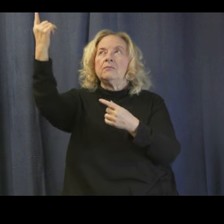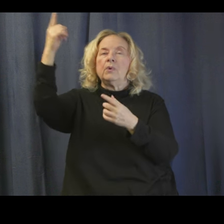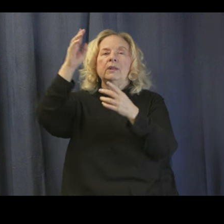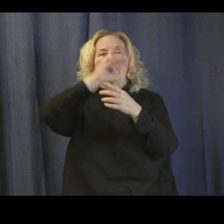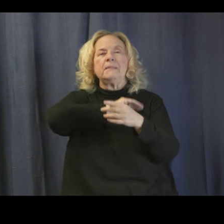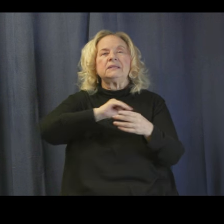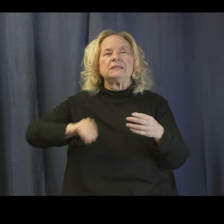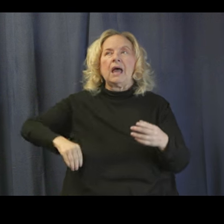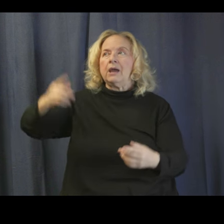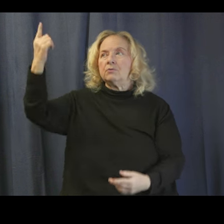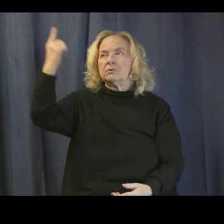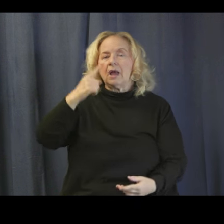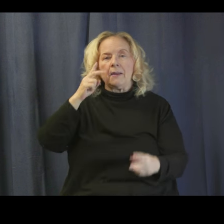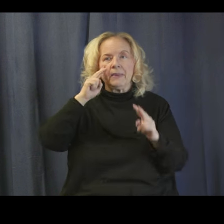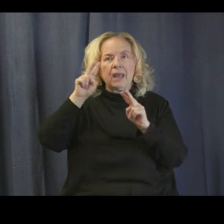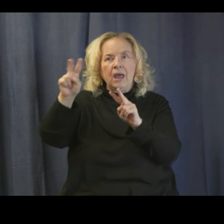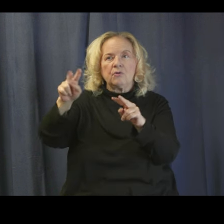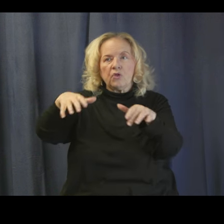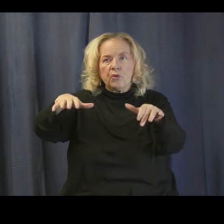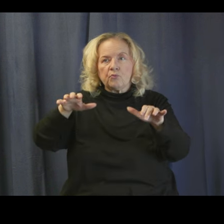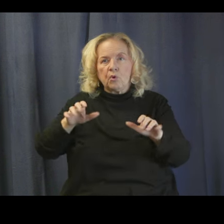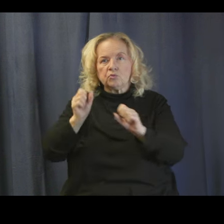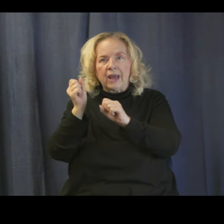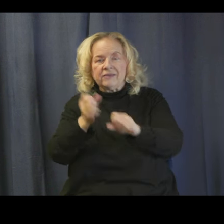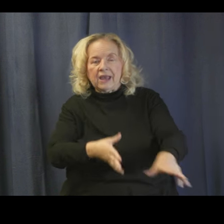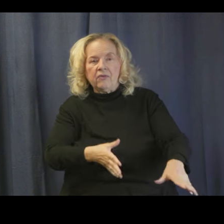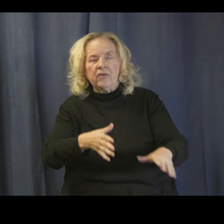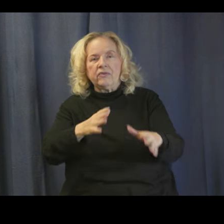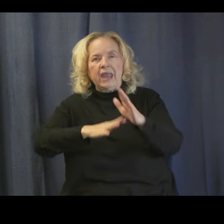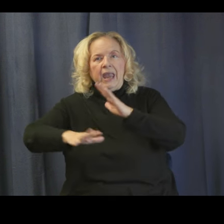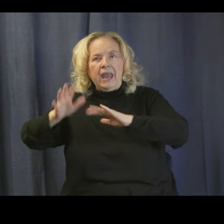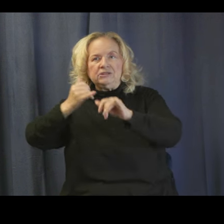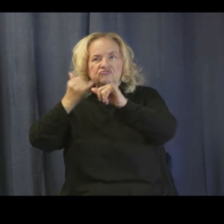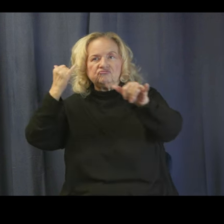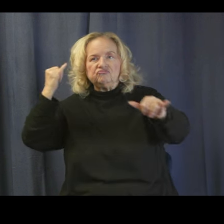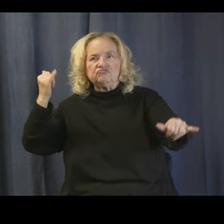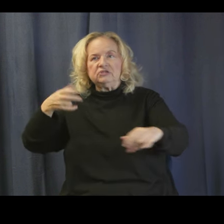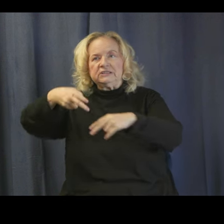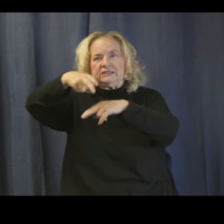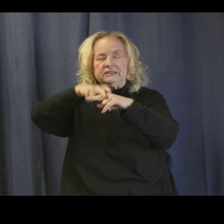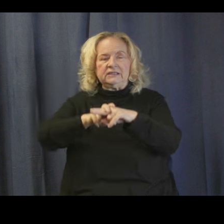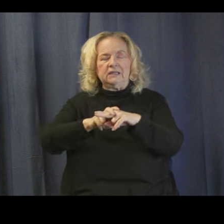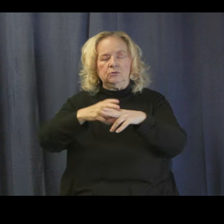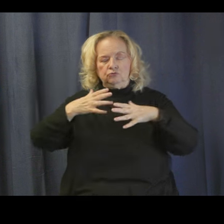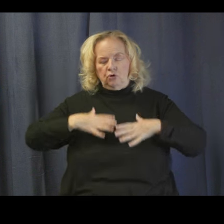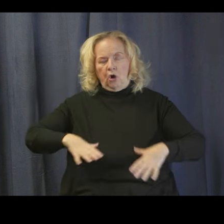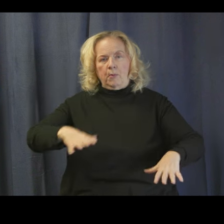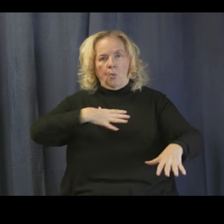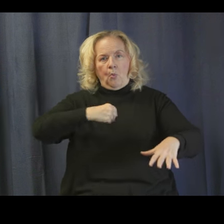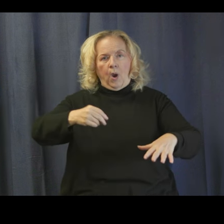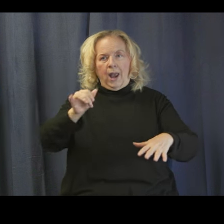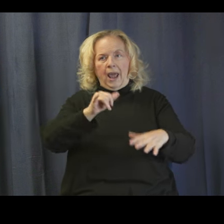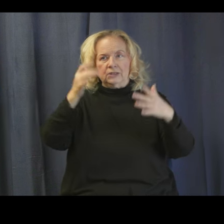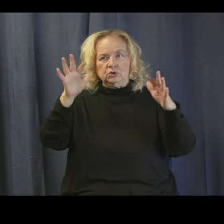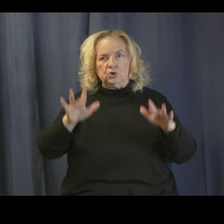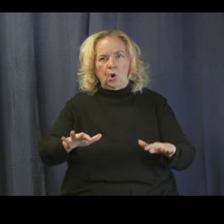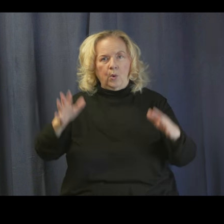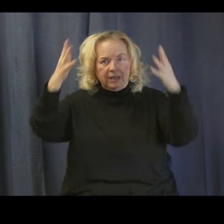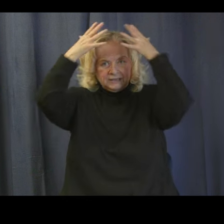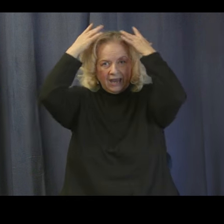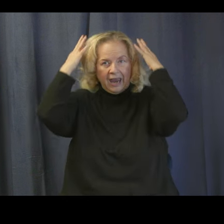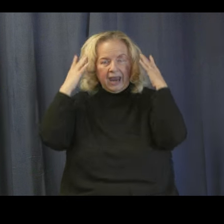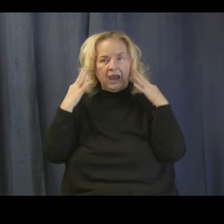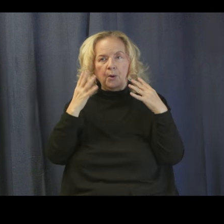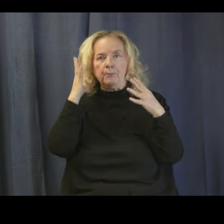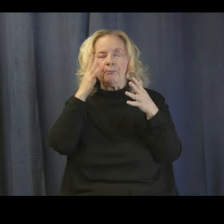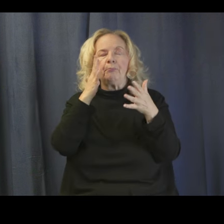of the Messiah. And it says, I beheld till the thrones were cast down, and the Ancient of Days did sit, whose garment was white as snow, the